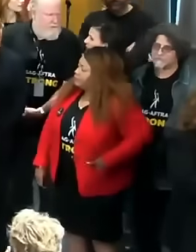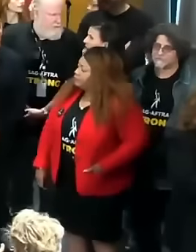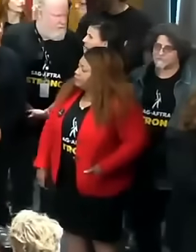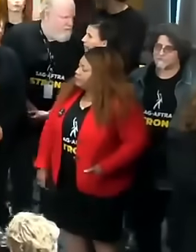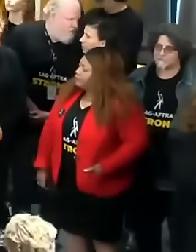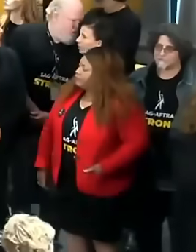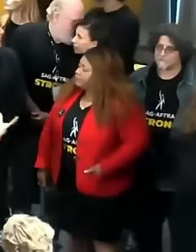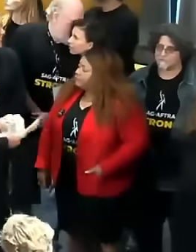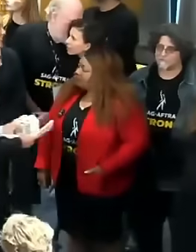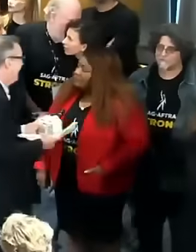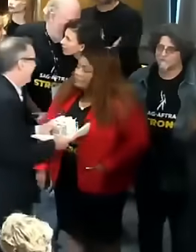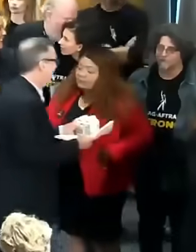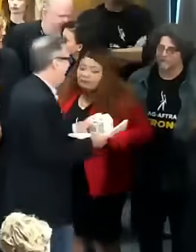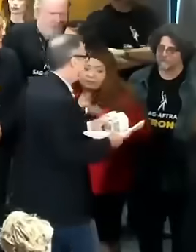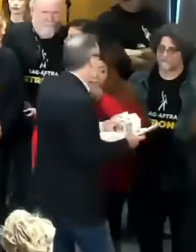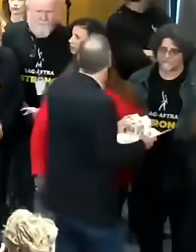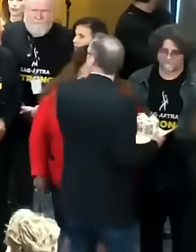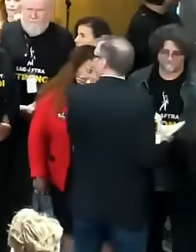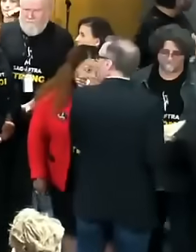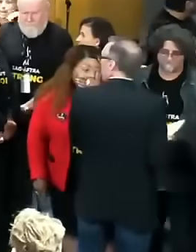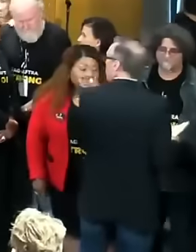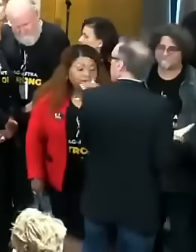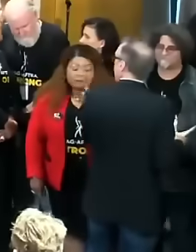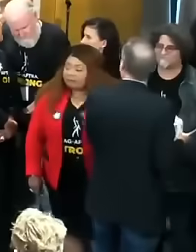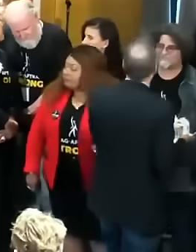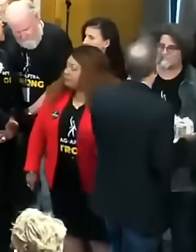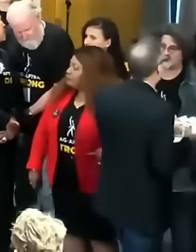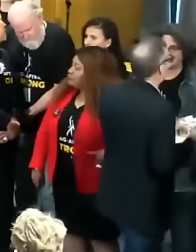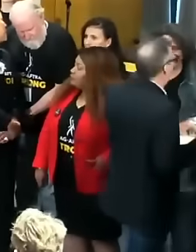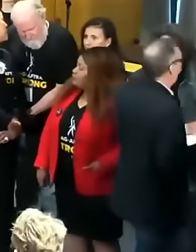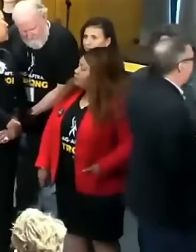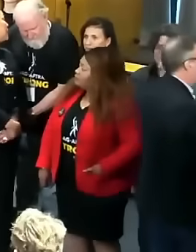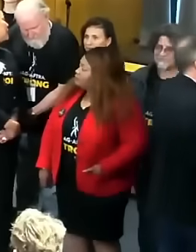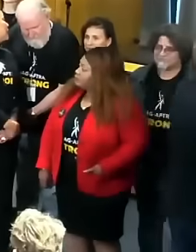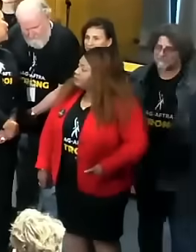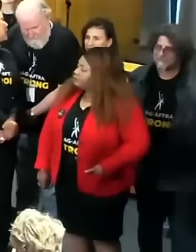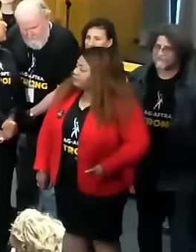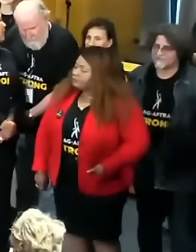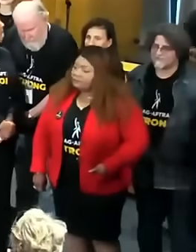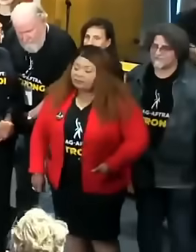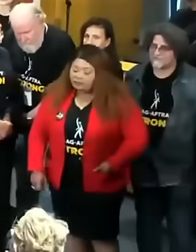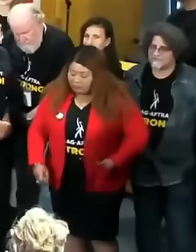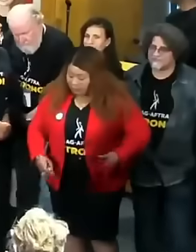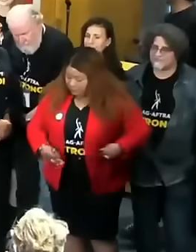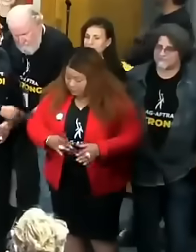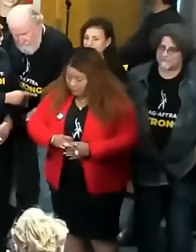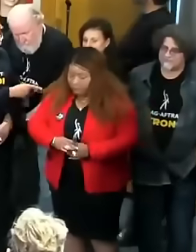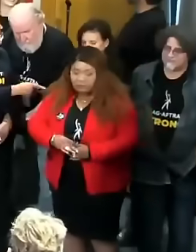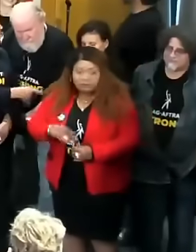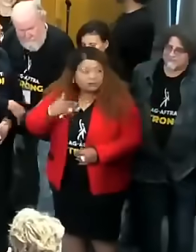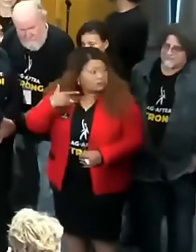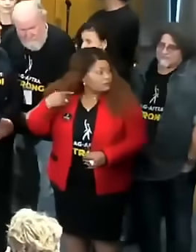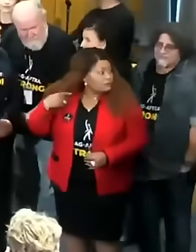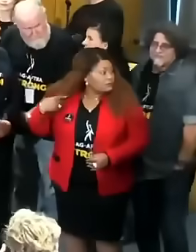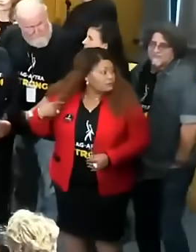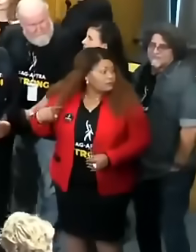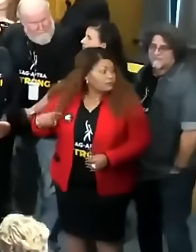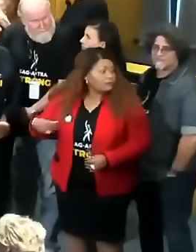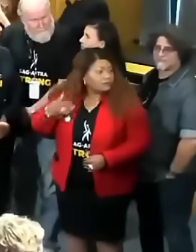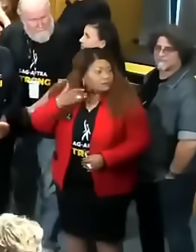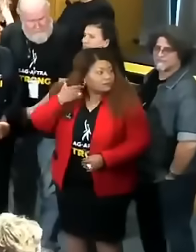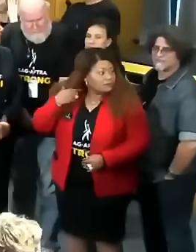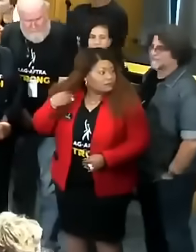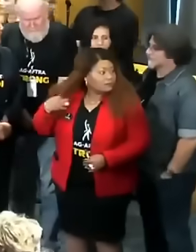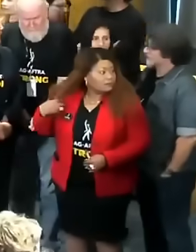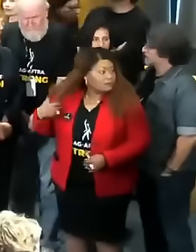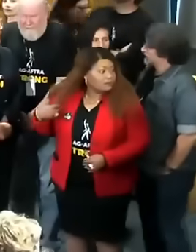summary probably no later than Monday morning. Oh, so it's not. No, not the full summary, which is,